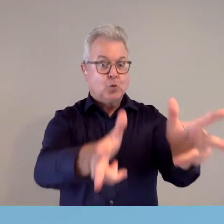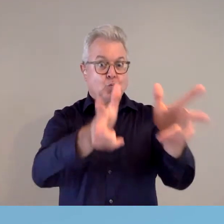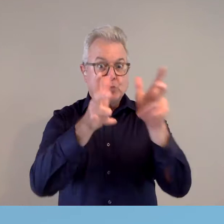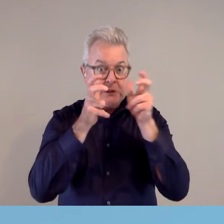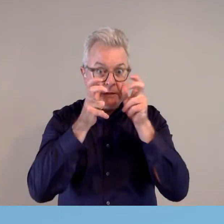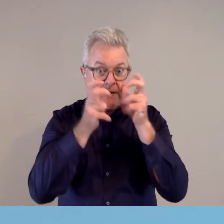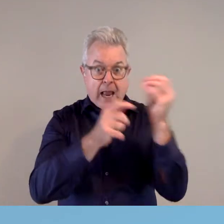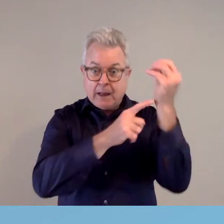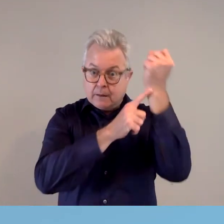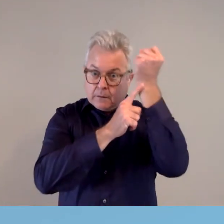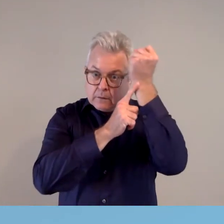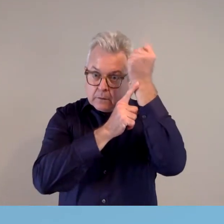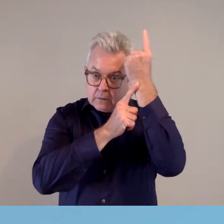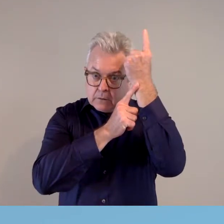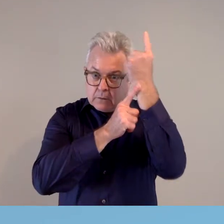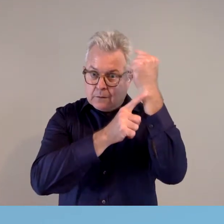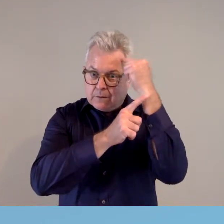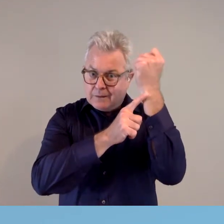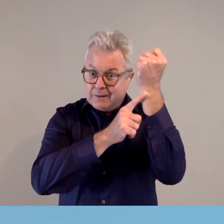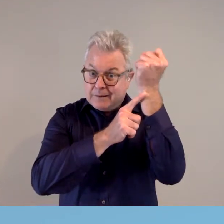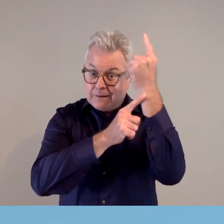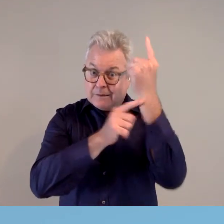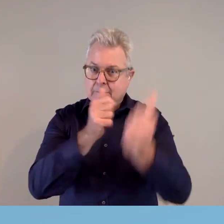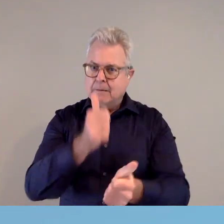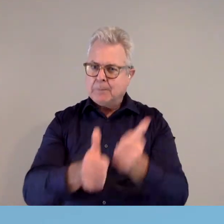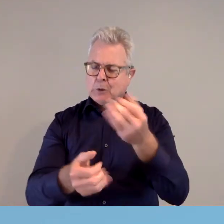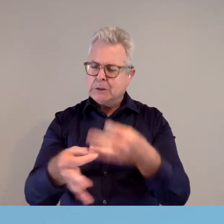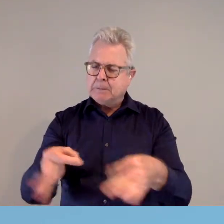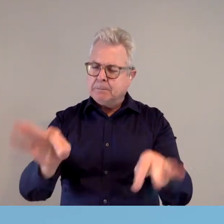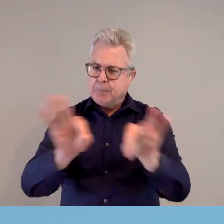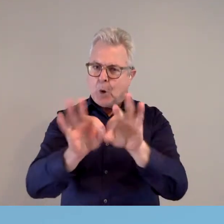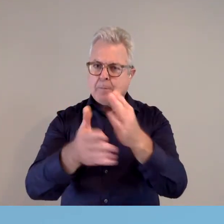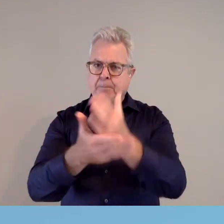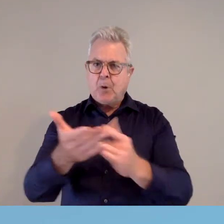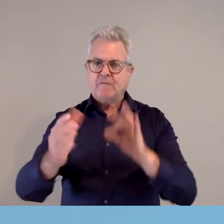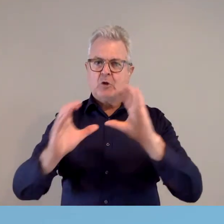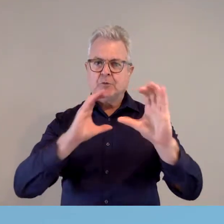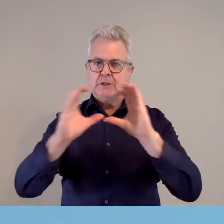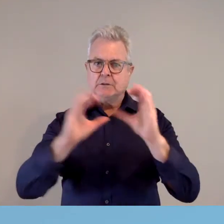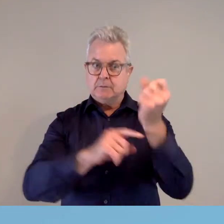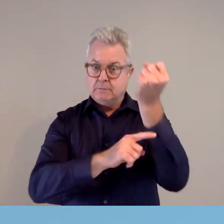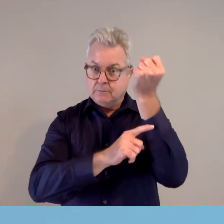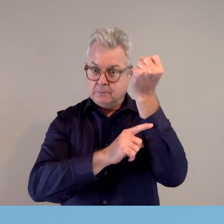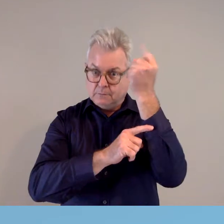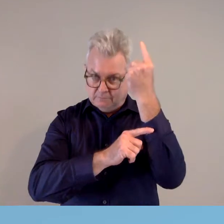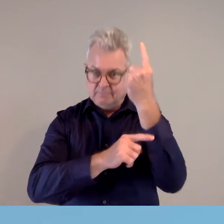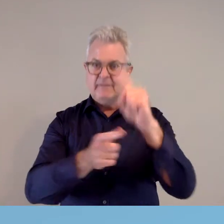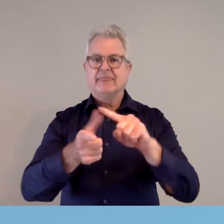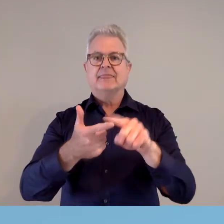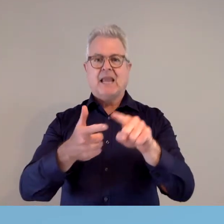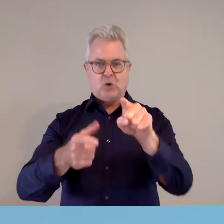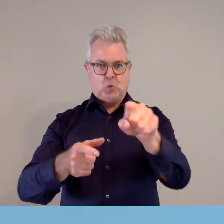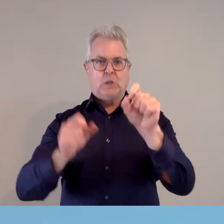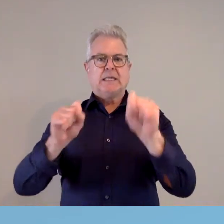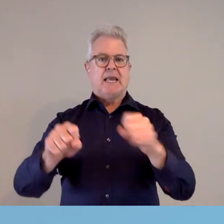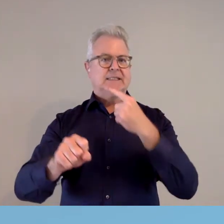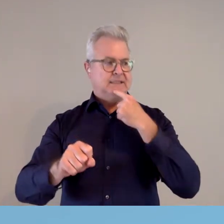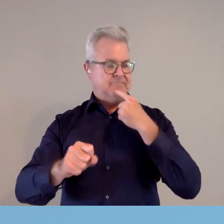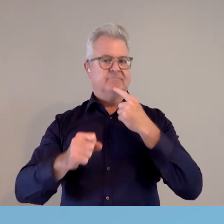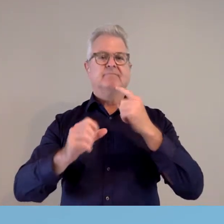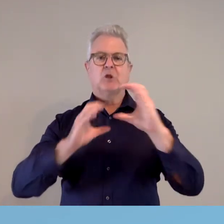and receiving it, and comprehending the message. That is the most important part of the communication, the comprehension.